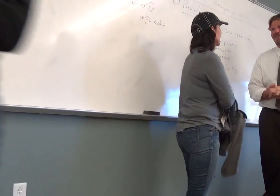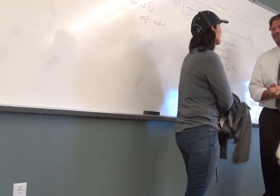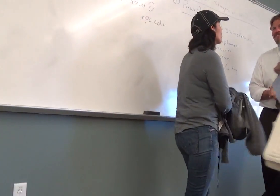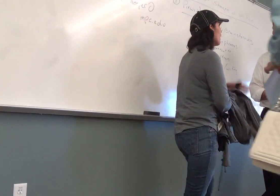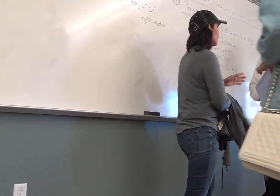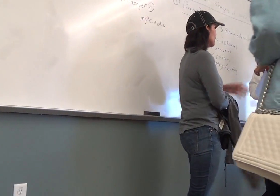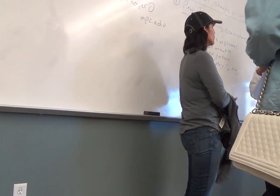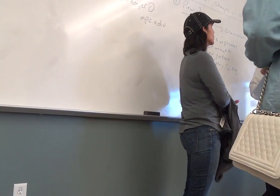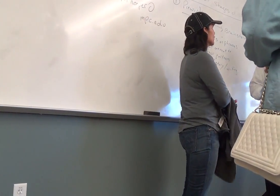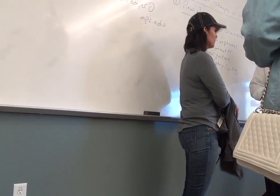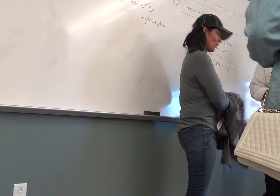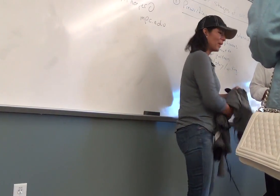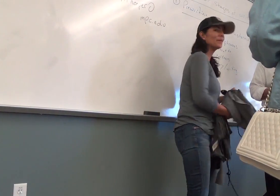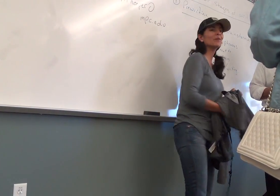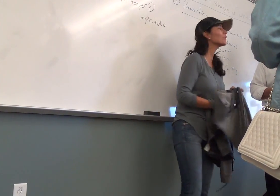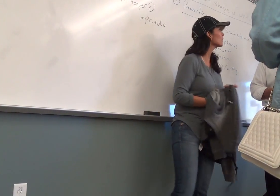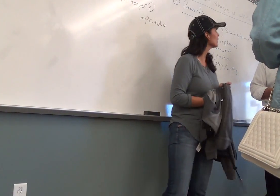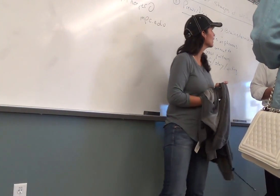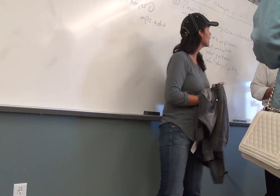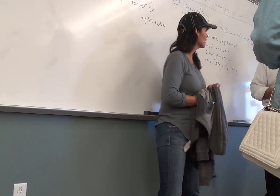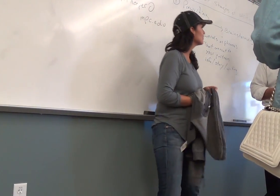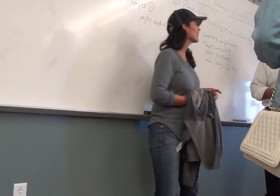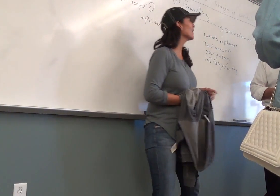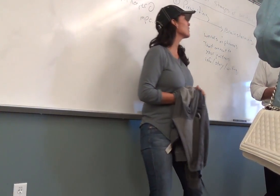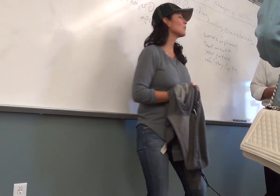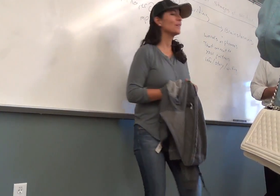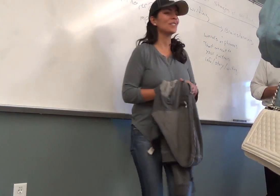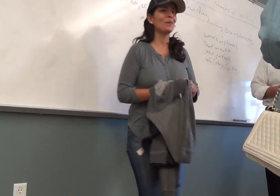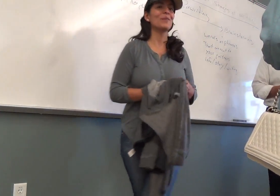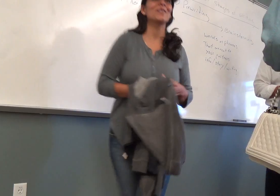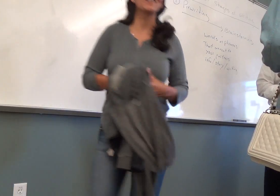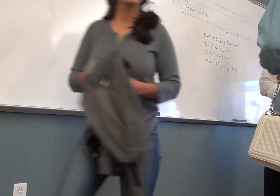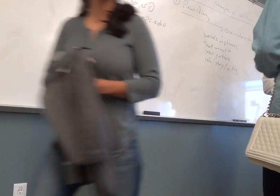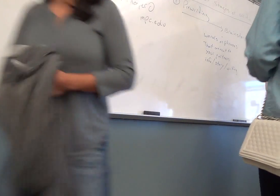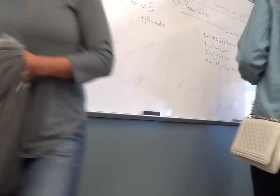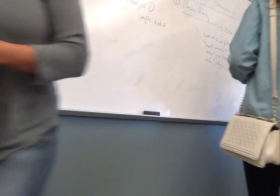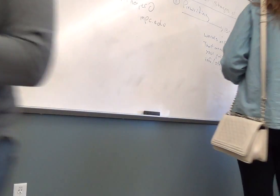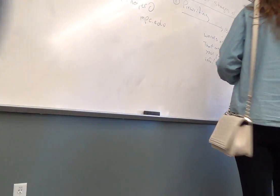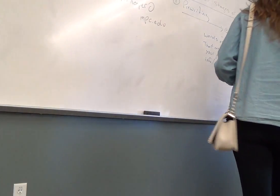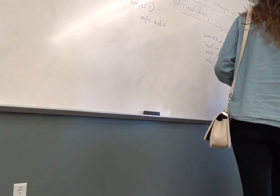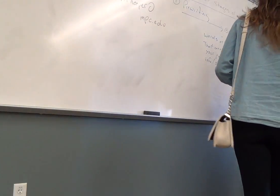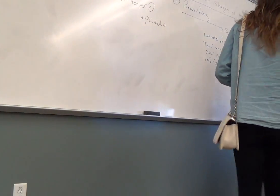it. Just send it to me in an email, and I'll print it out at home. Thank you so You're much. welcome.